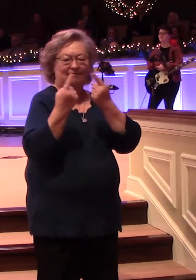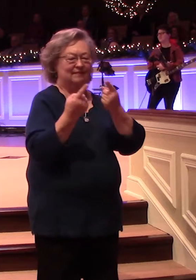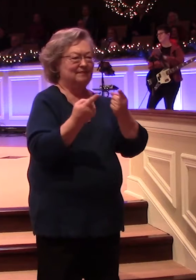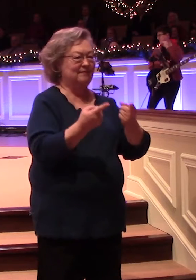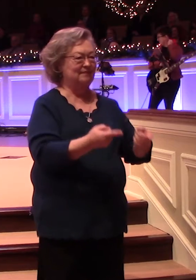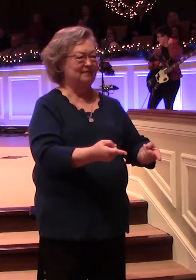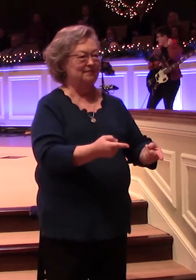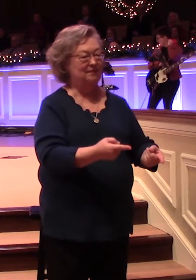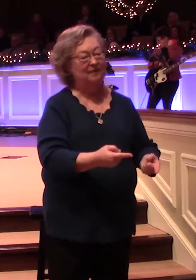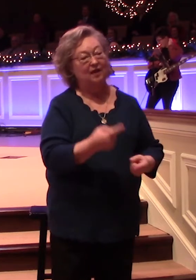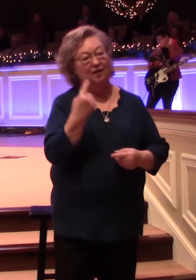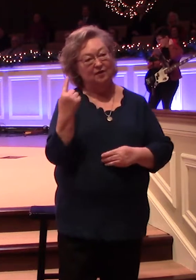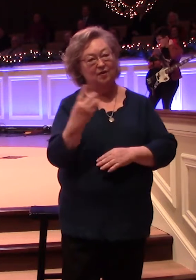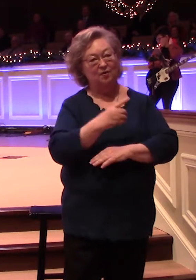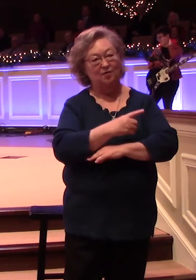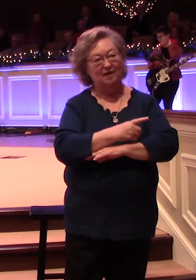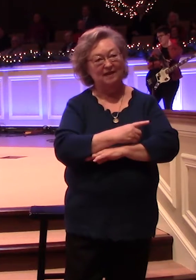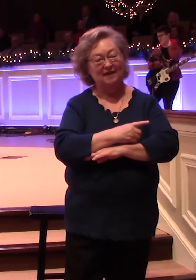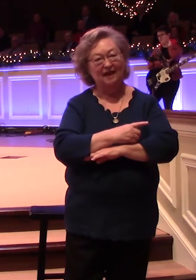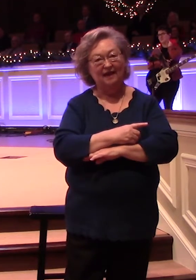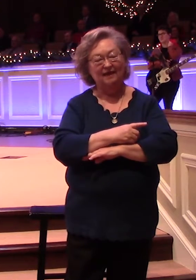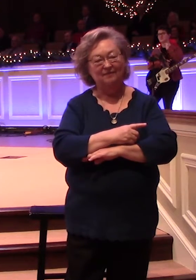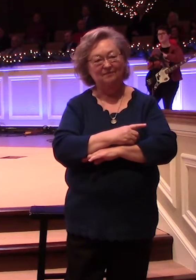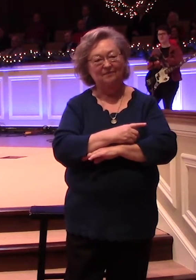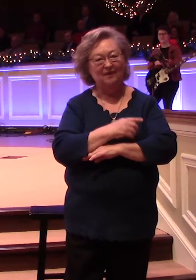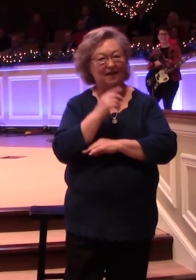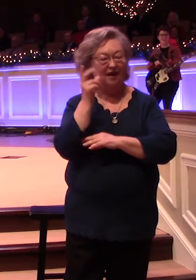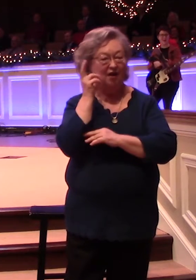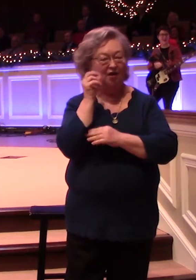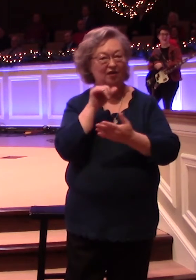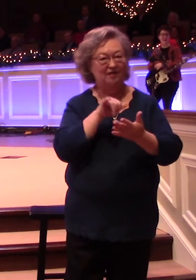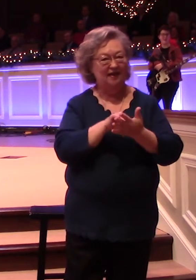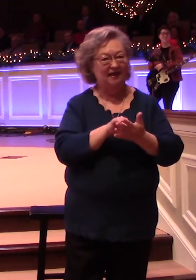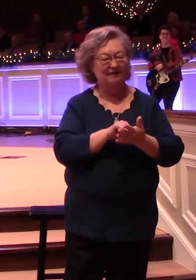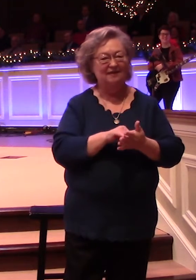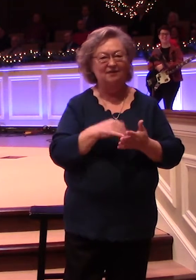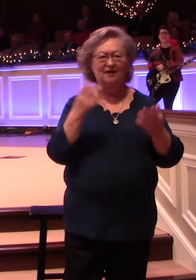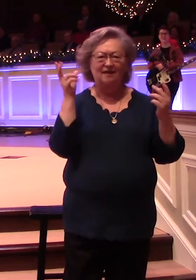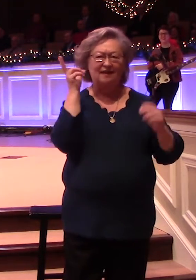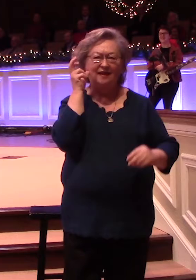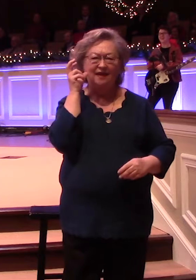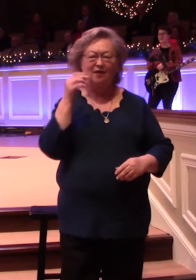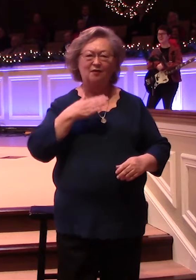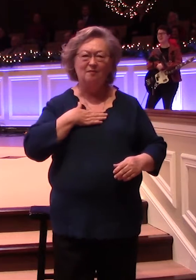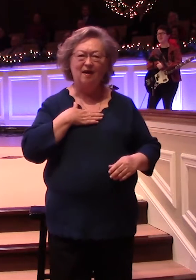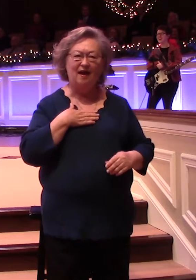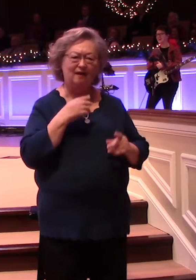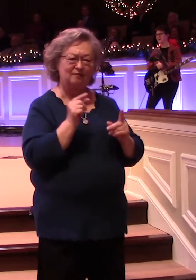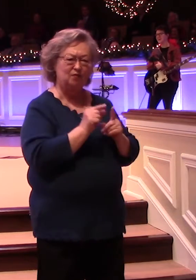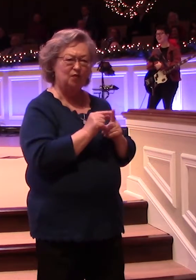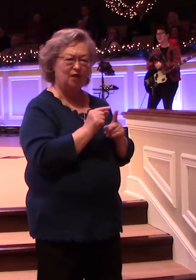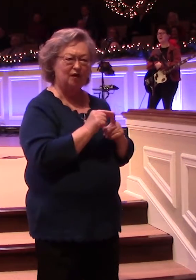So I hope you'll hear these words I have to say.